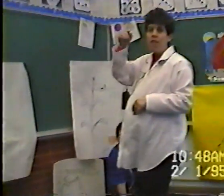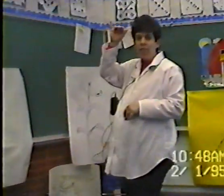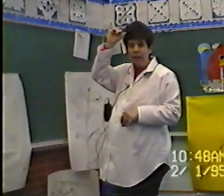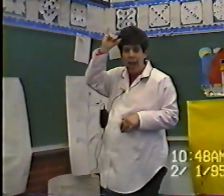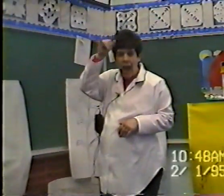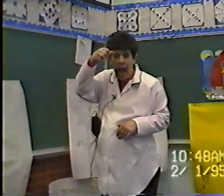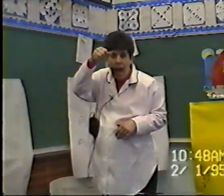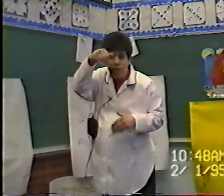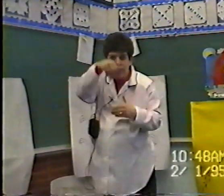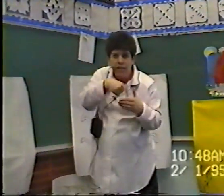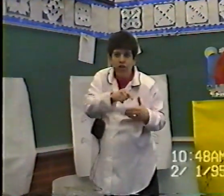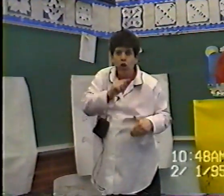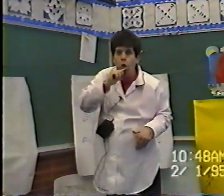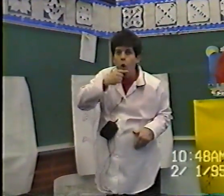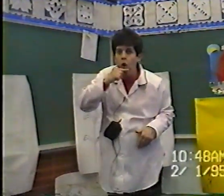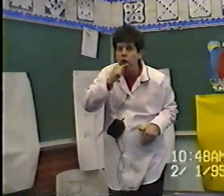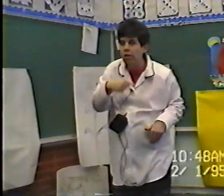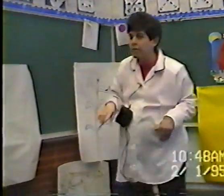The cow's in the corn.